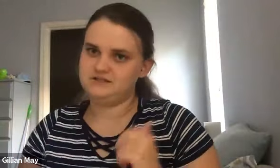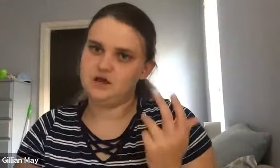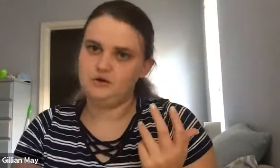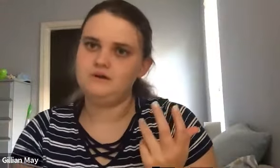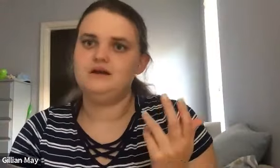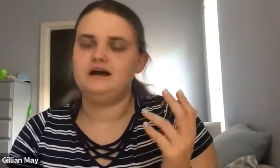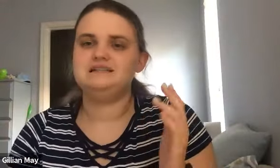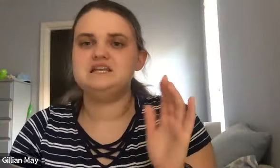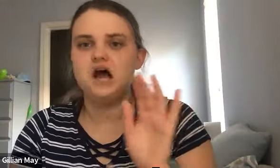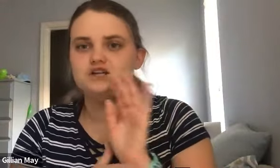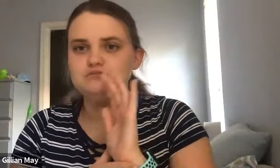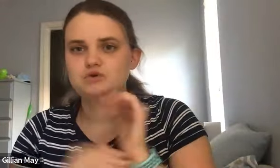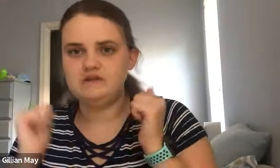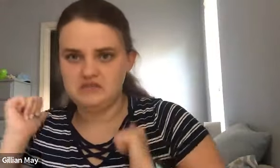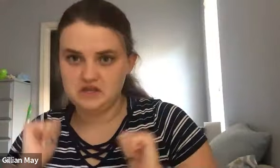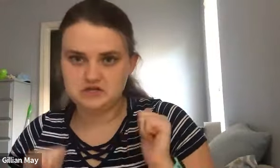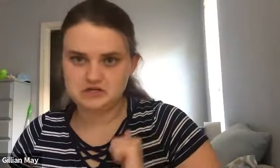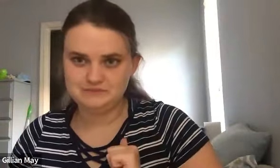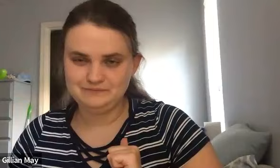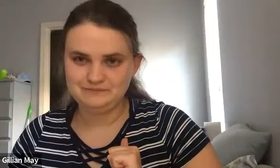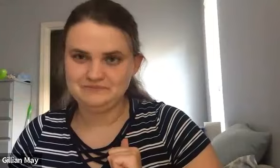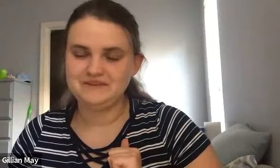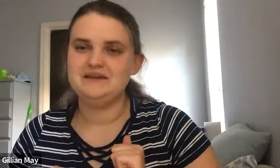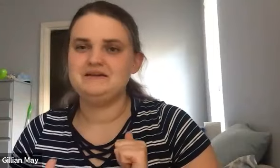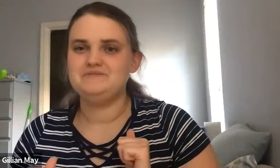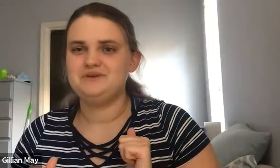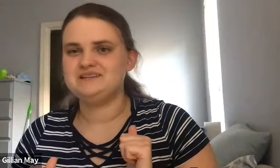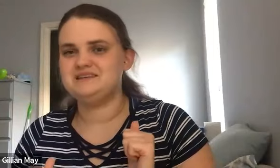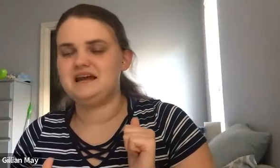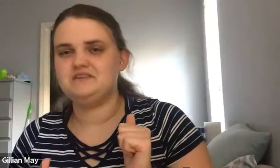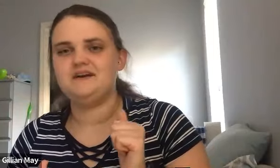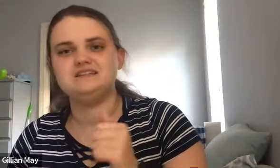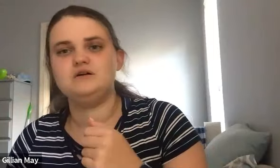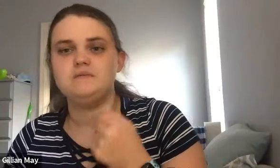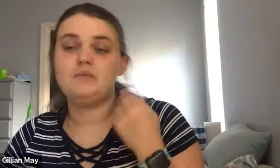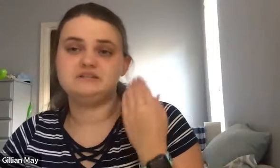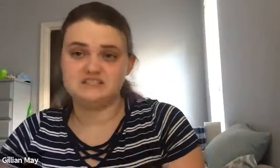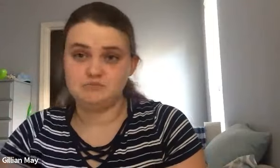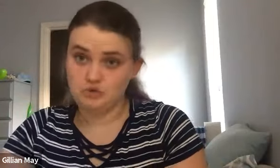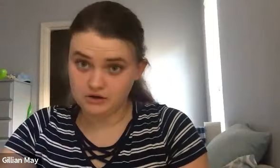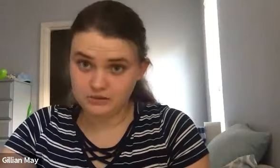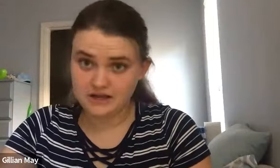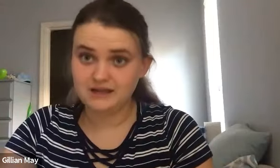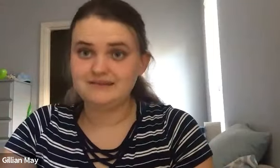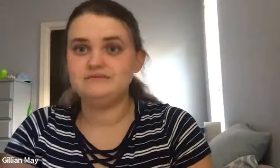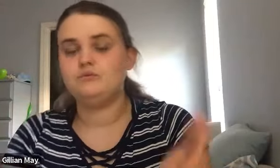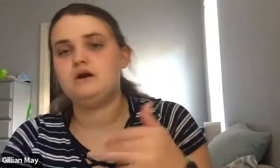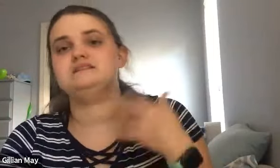So I tend to not do movie theater because then I think that's telling them I went to see Broadway, whereas I